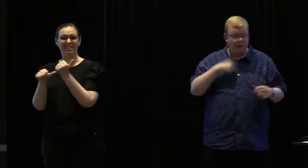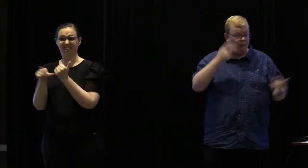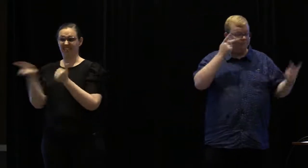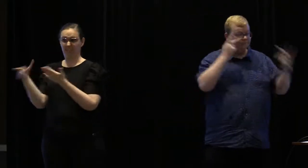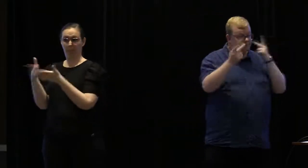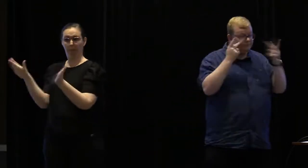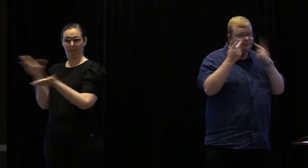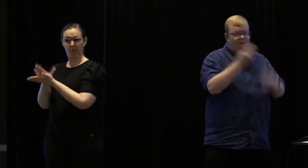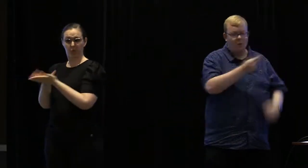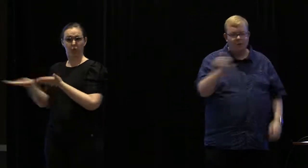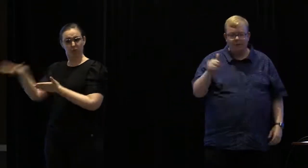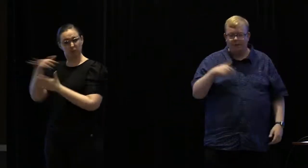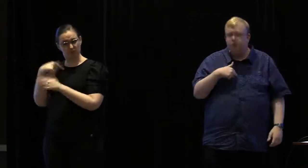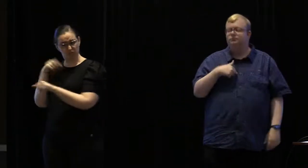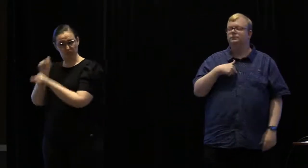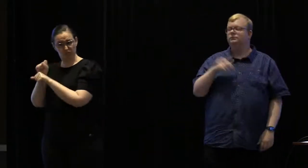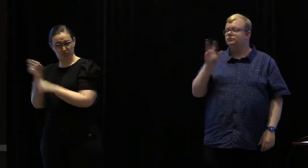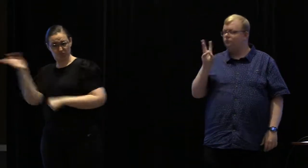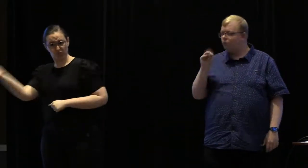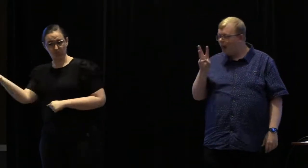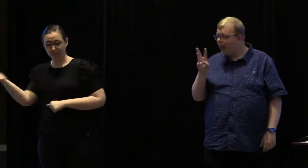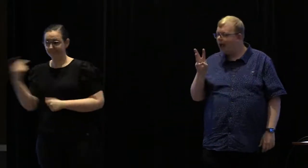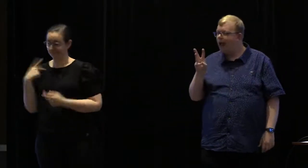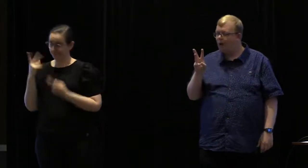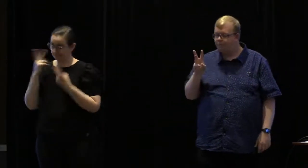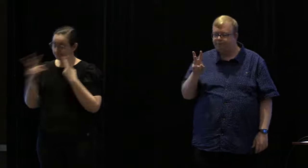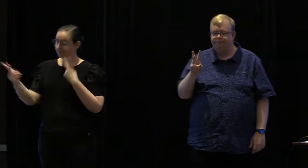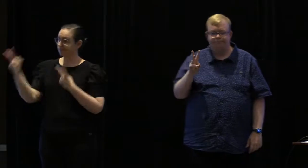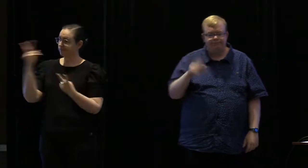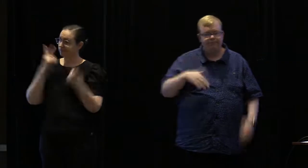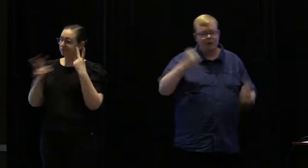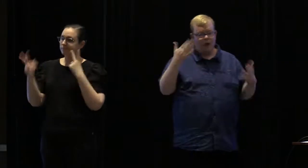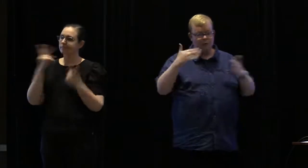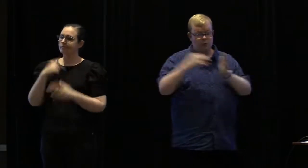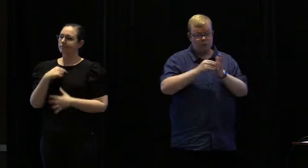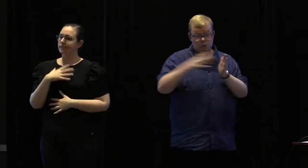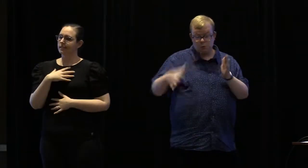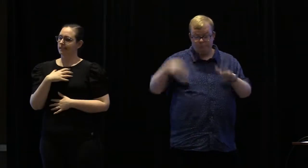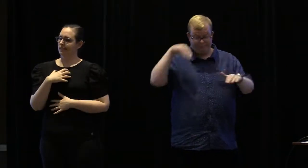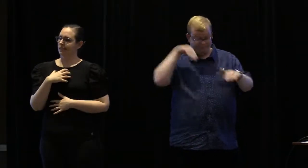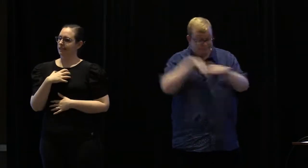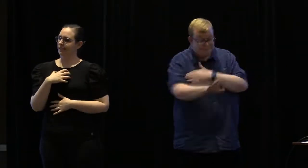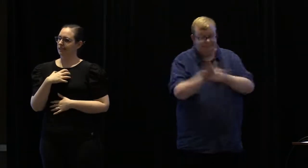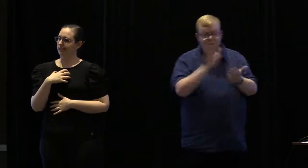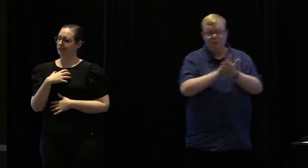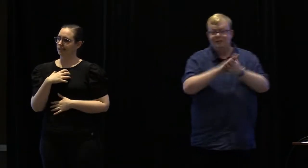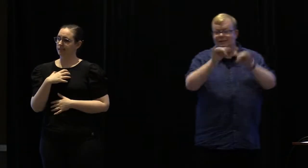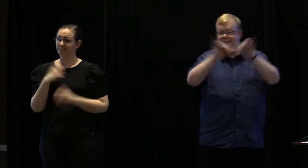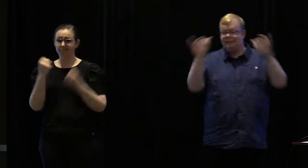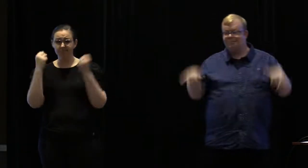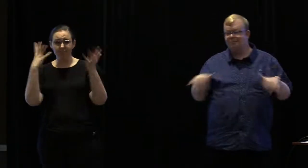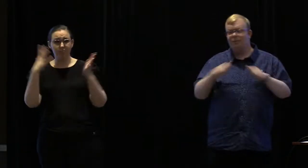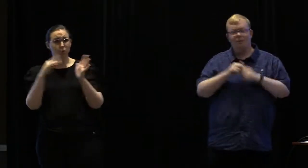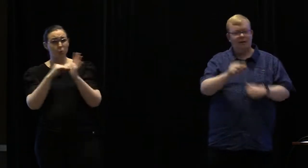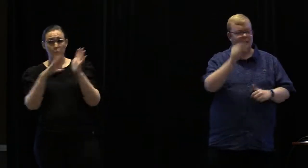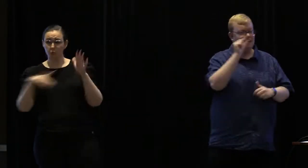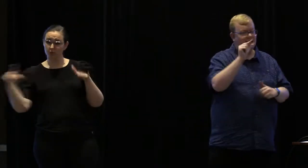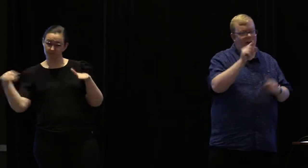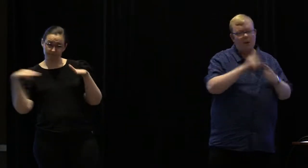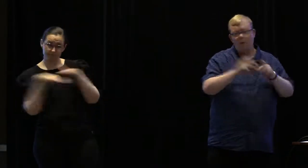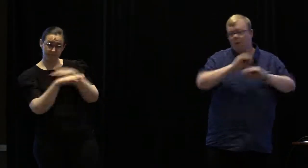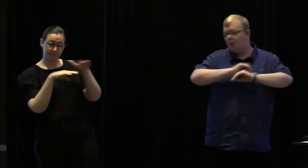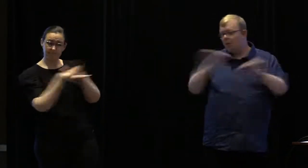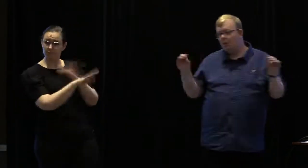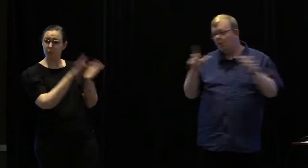system, and I have seen some things that are surprising. A lot of students